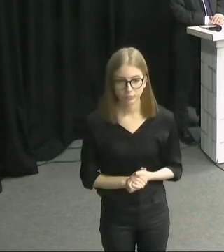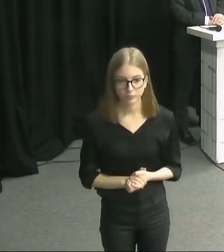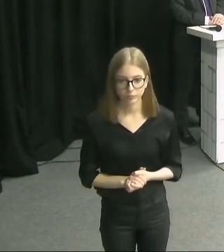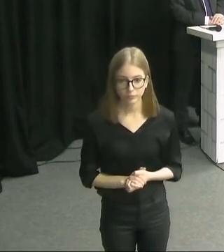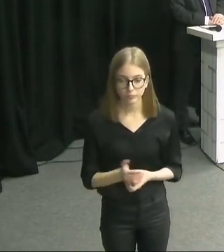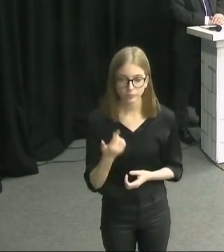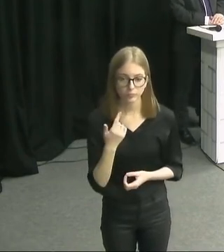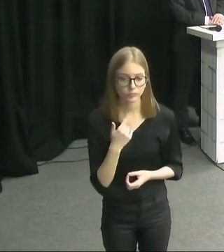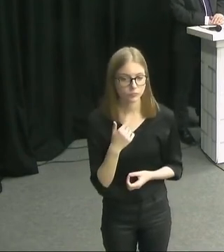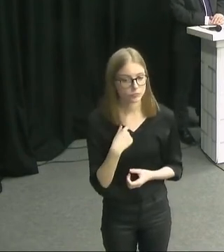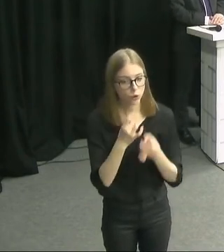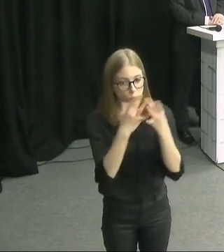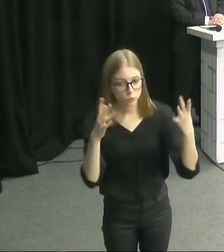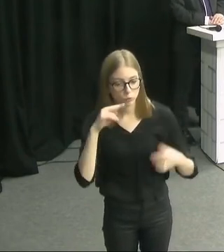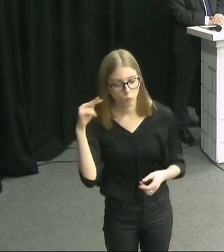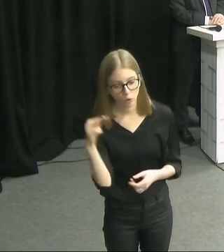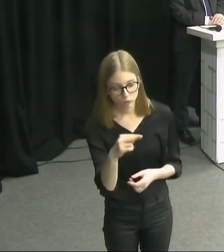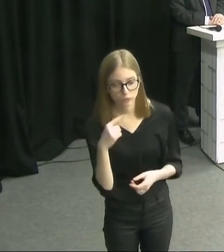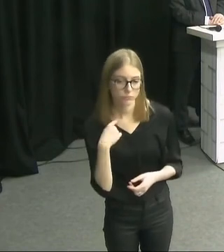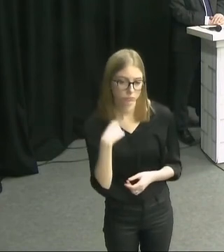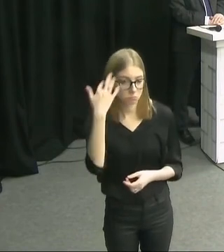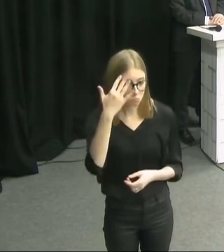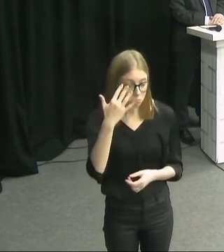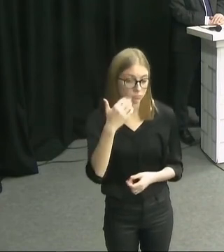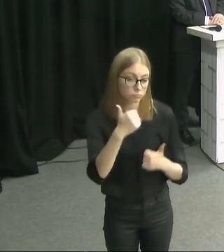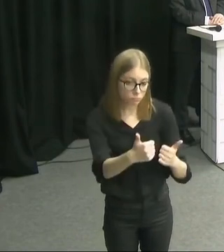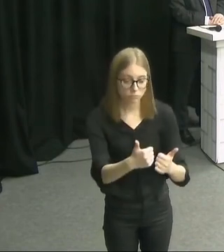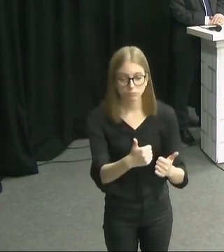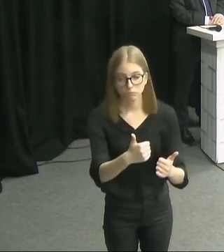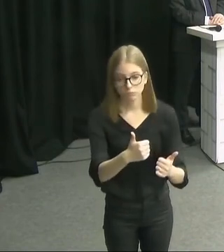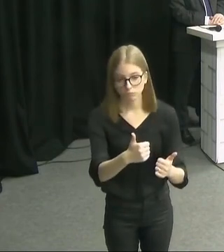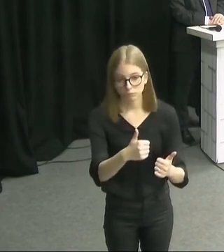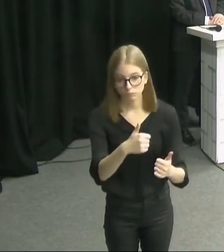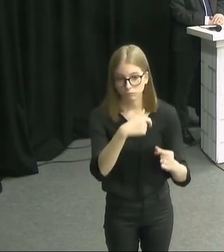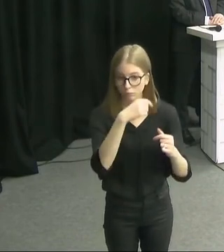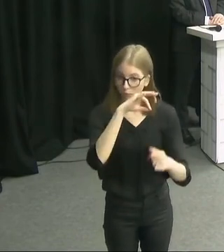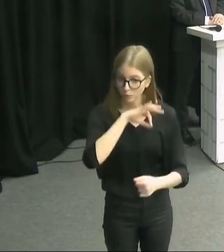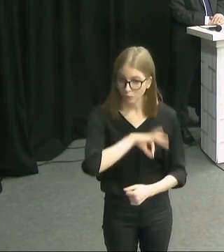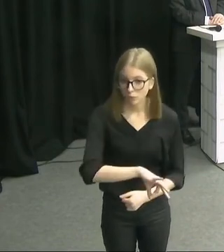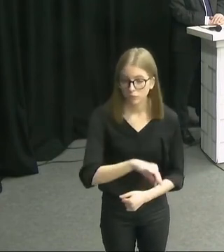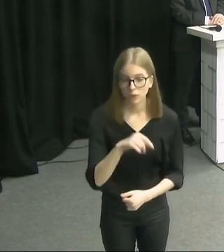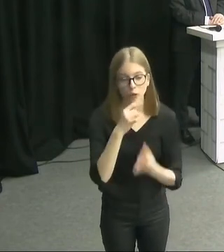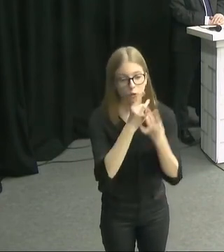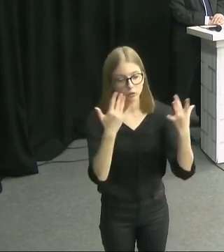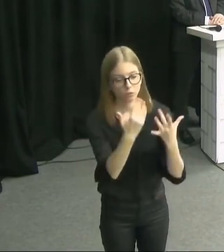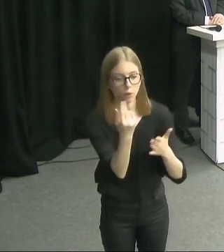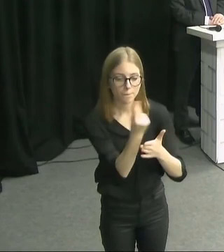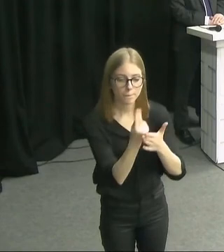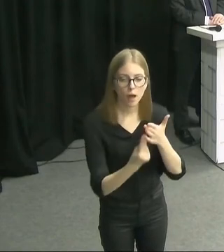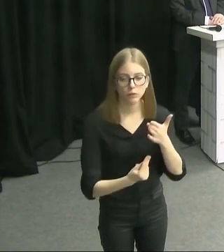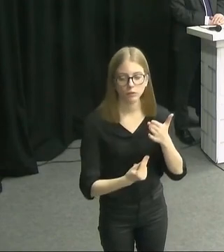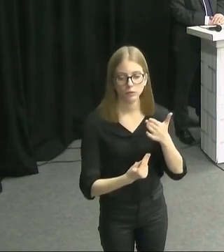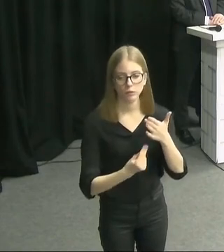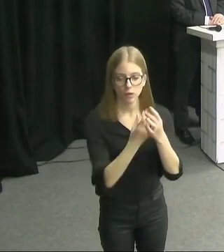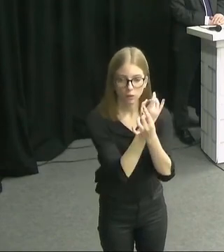important. So from my point of view, the culture currently is very positive.